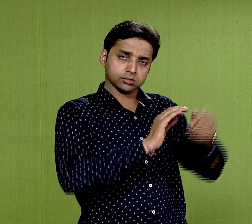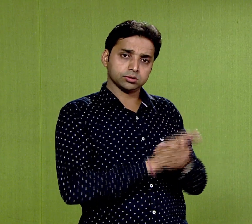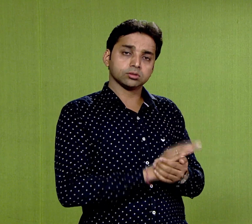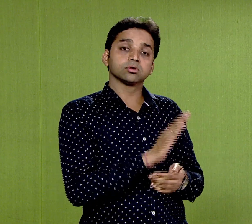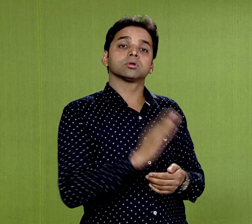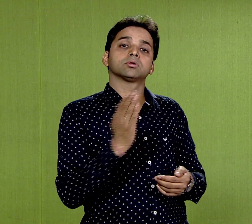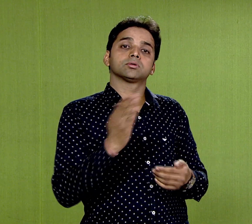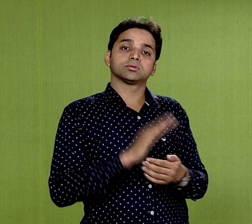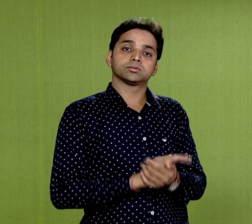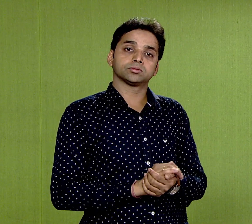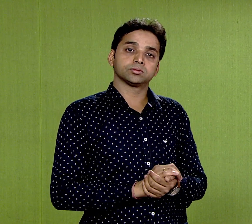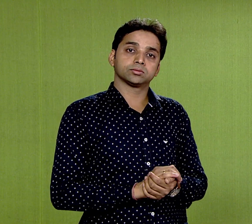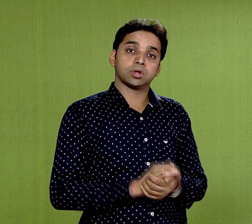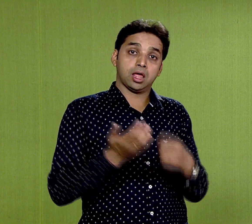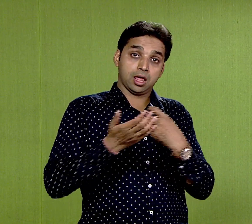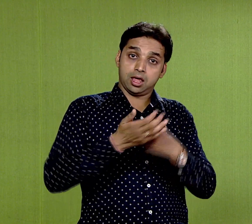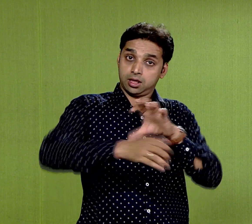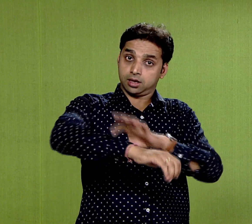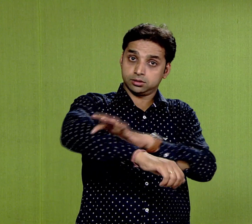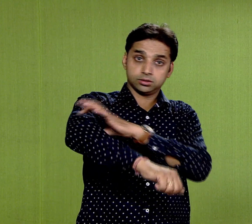and Rajasthan